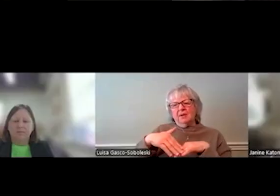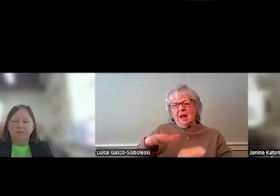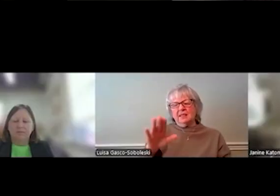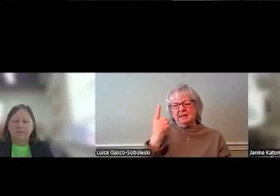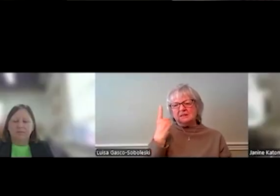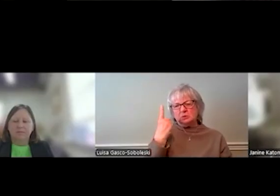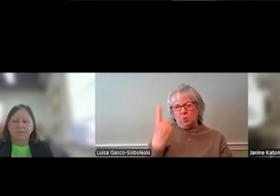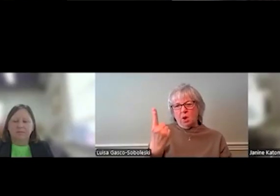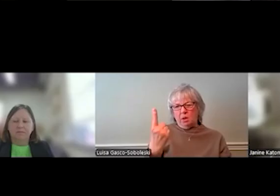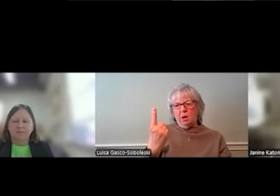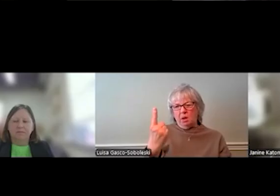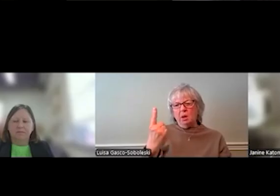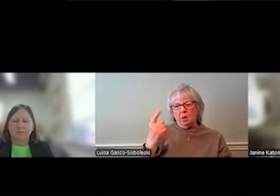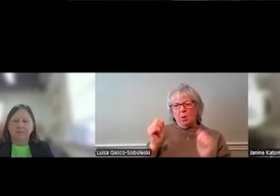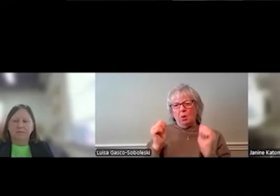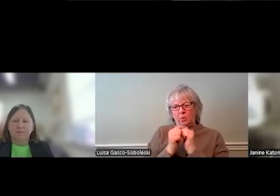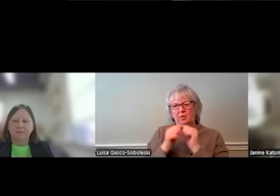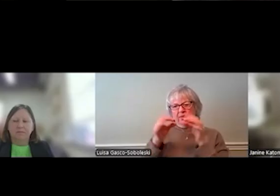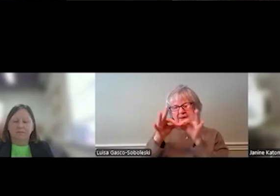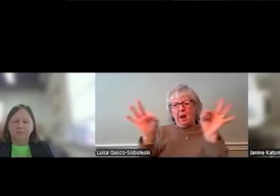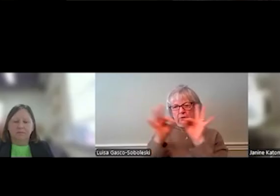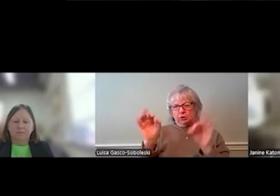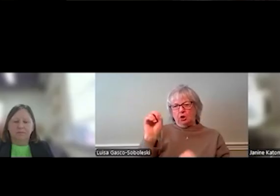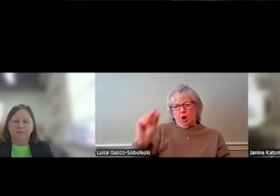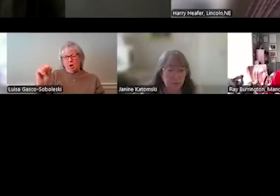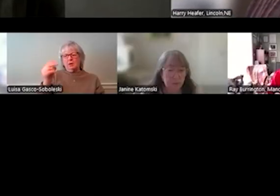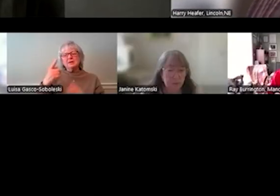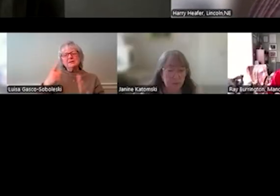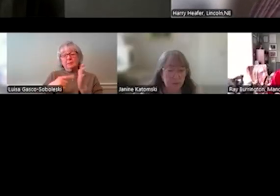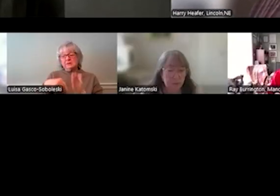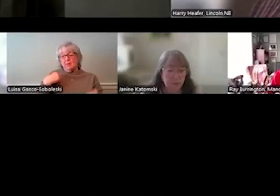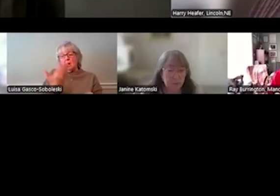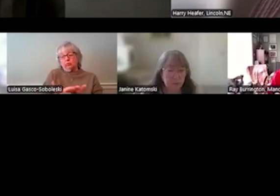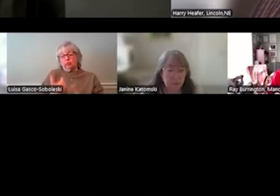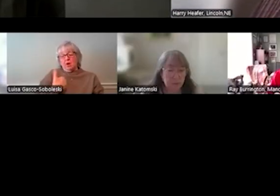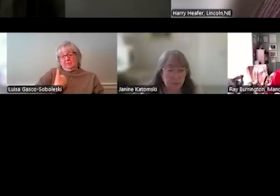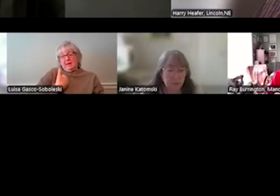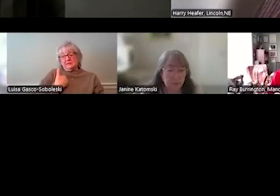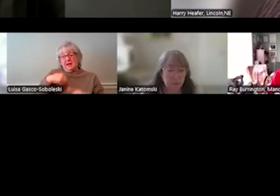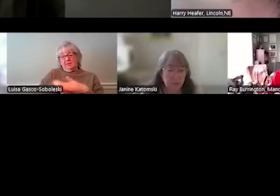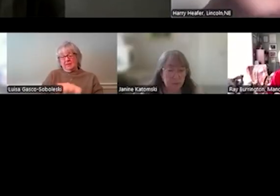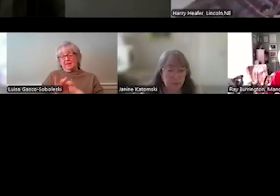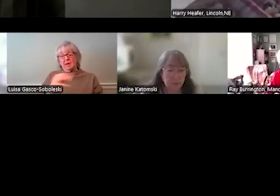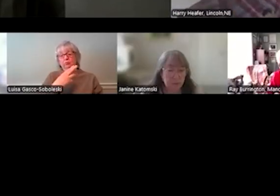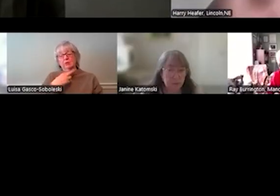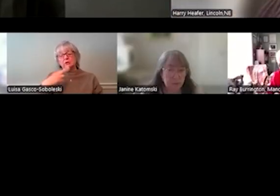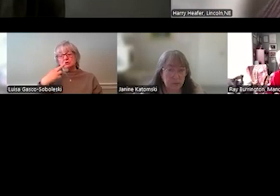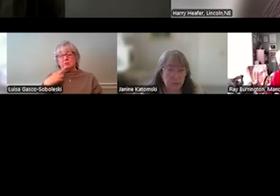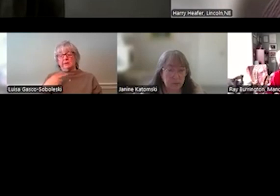TVs, they're going to be large enough where they should have at least one TV with captions on. And sometimes